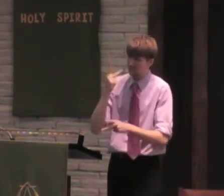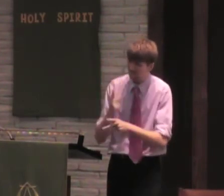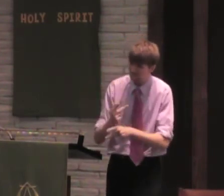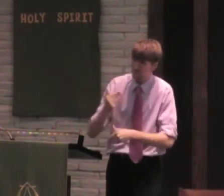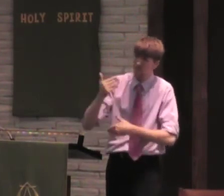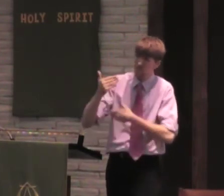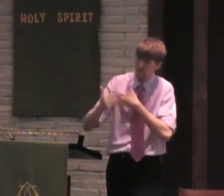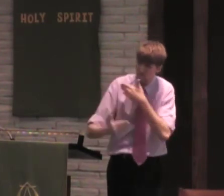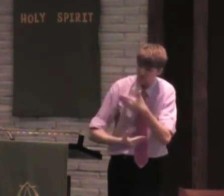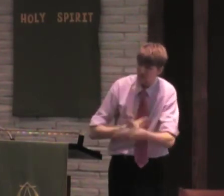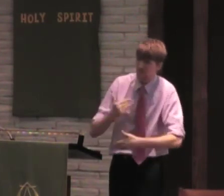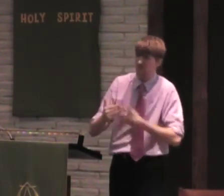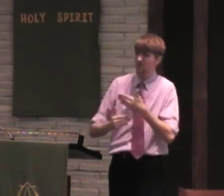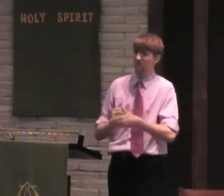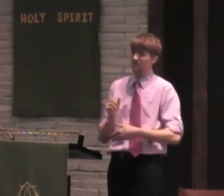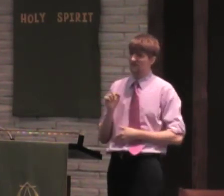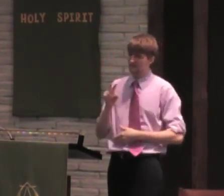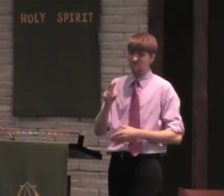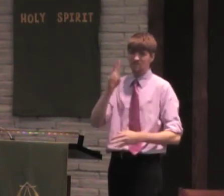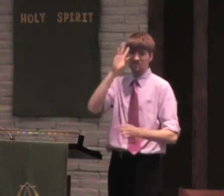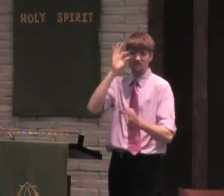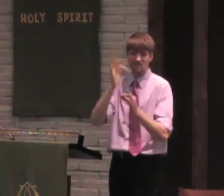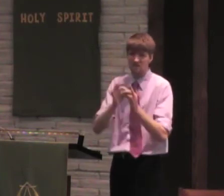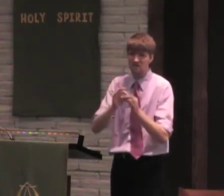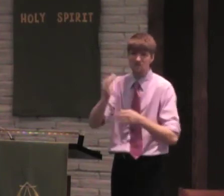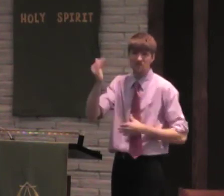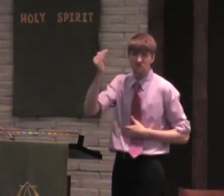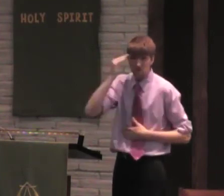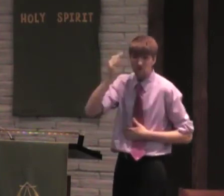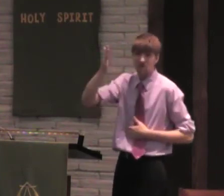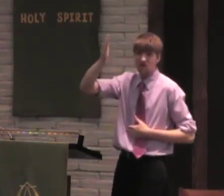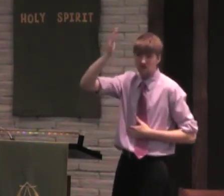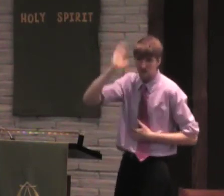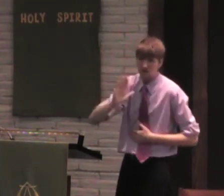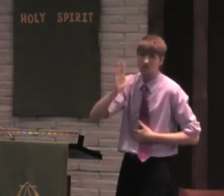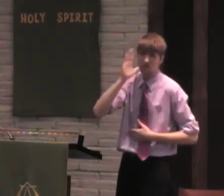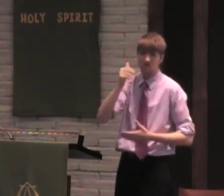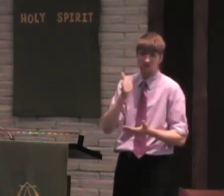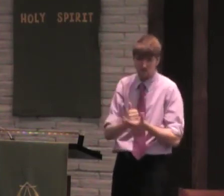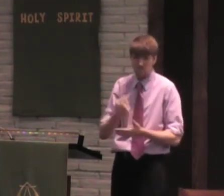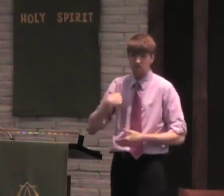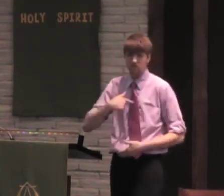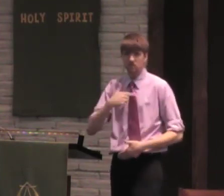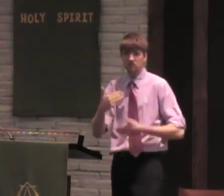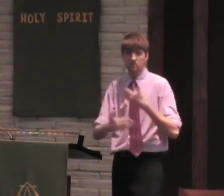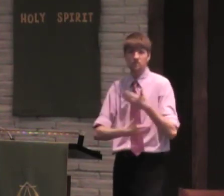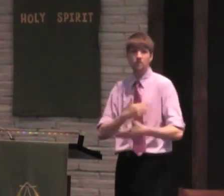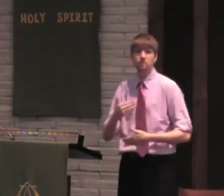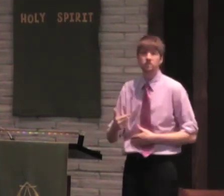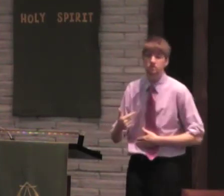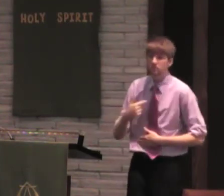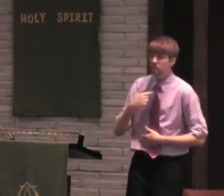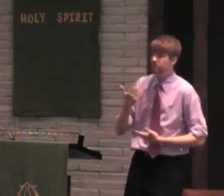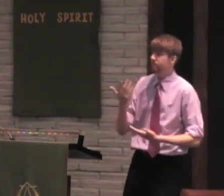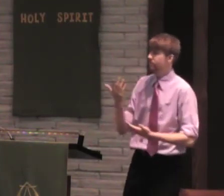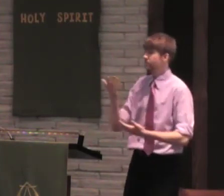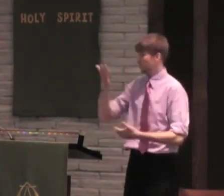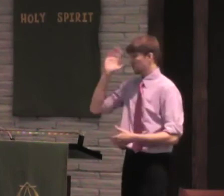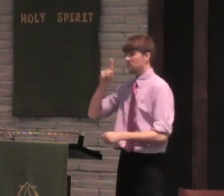impossible. Some of our life situations keep going, and we know we need to take a leap of faith and trust that God will